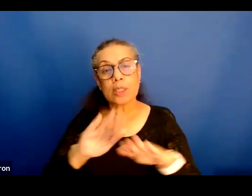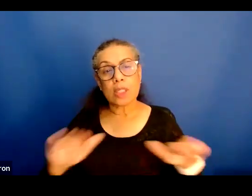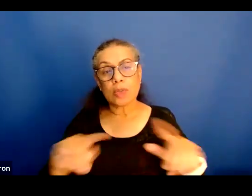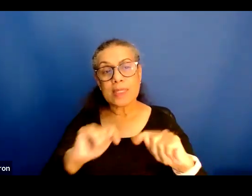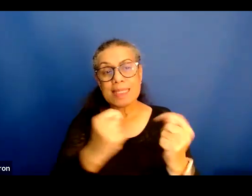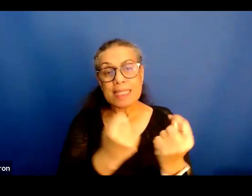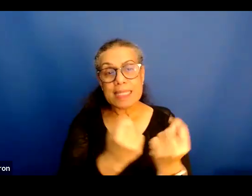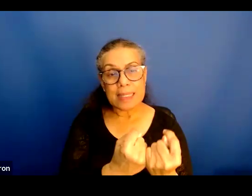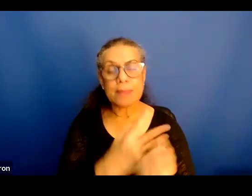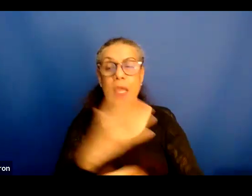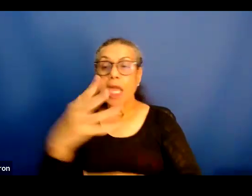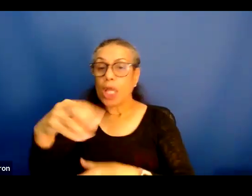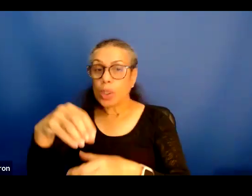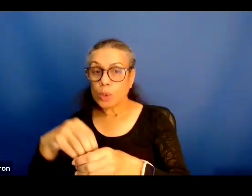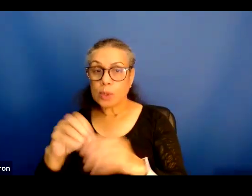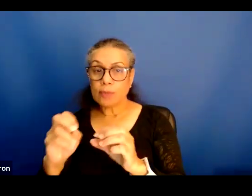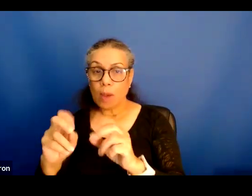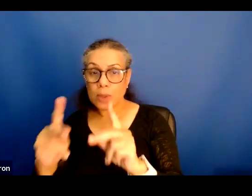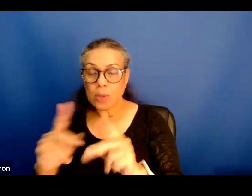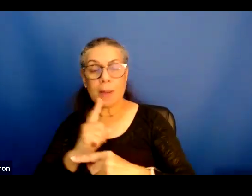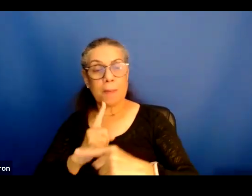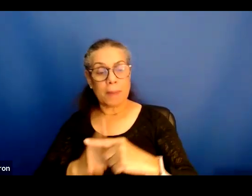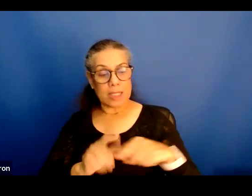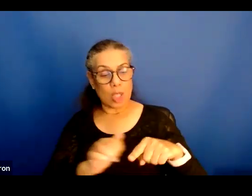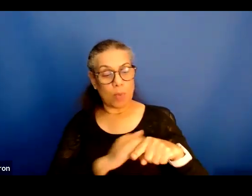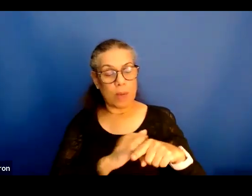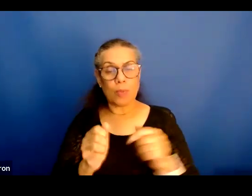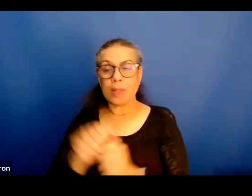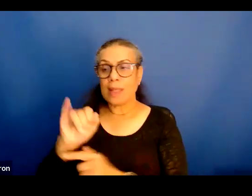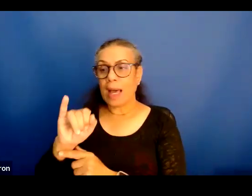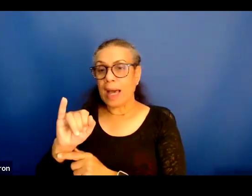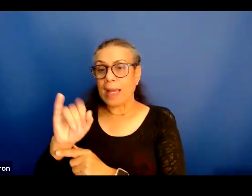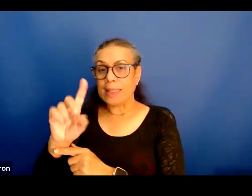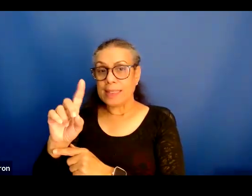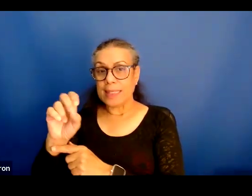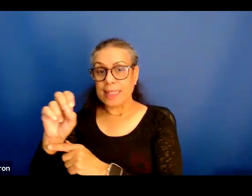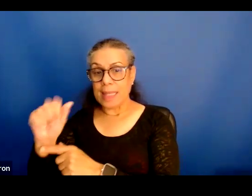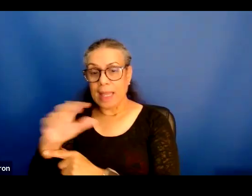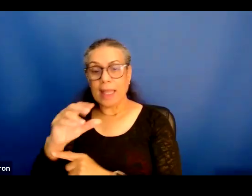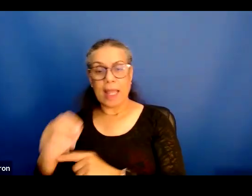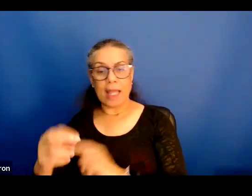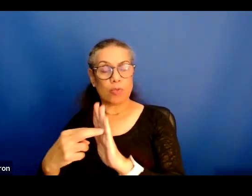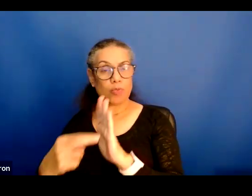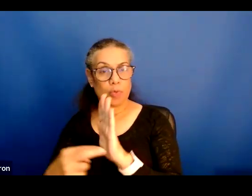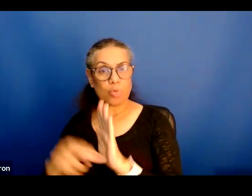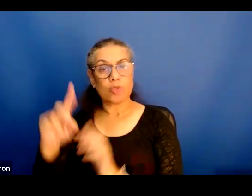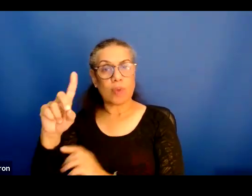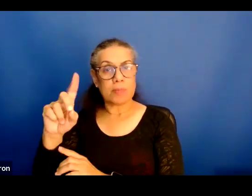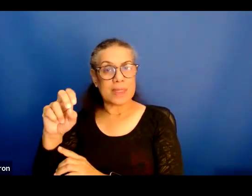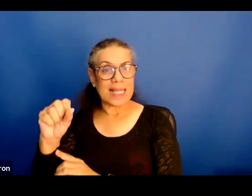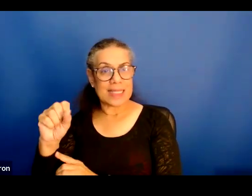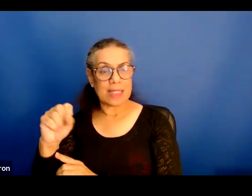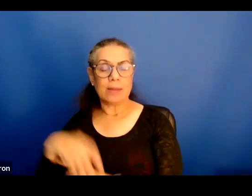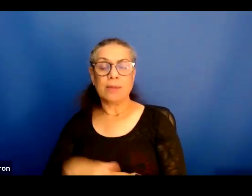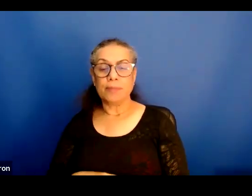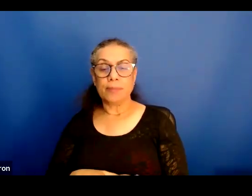expanding inclusive opportunities, also aligning practices with our IDA and DESE expectations and regulations for the least restrictive environment. When